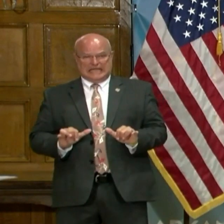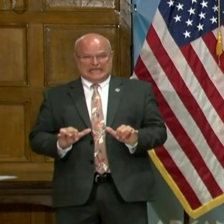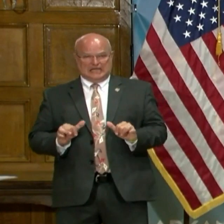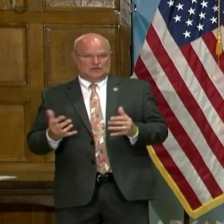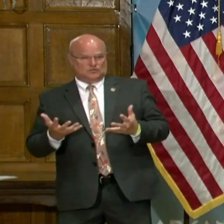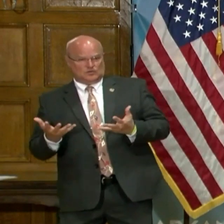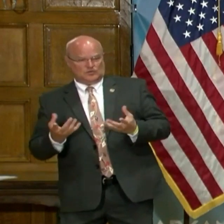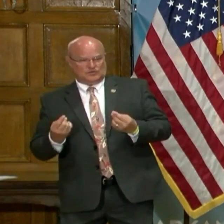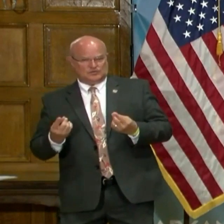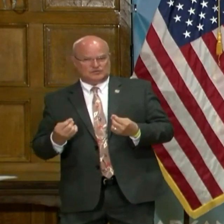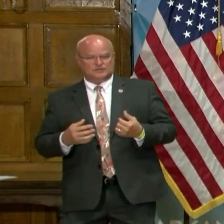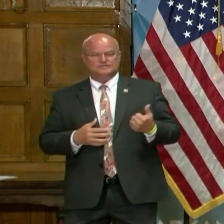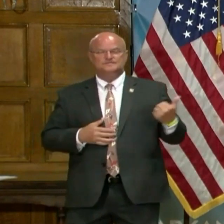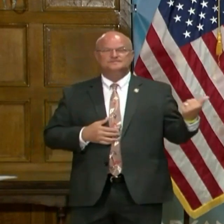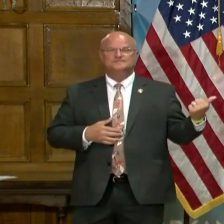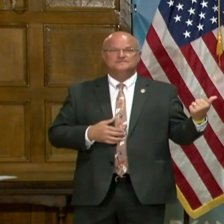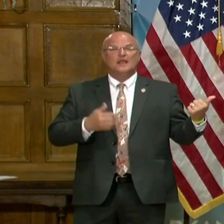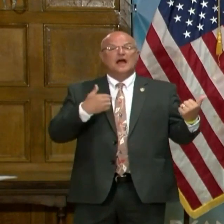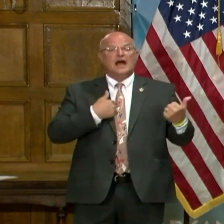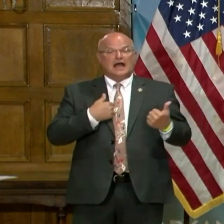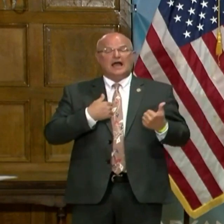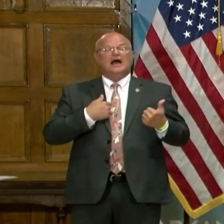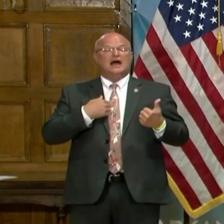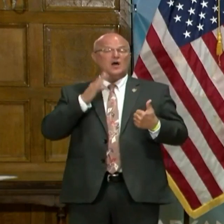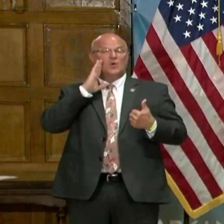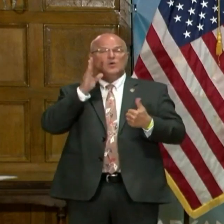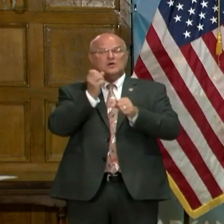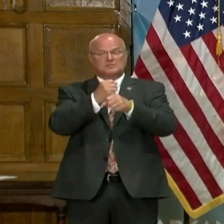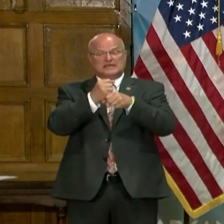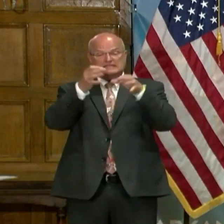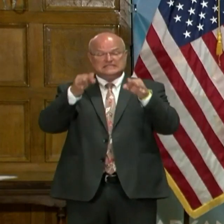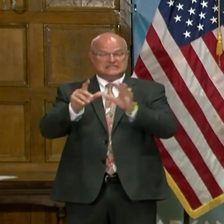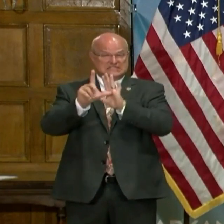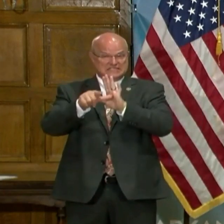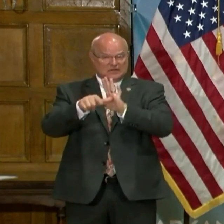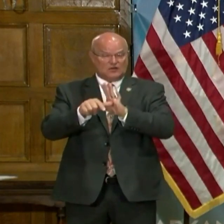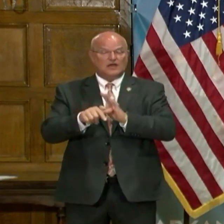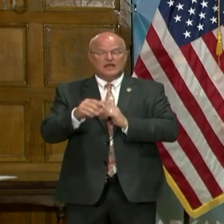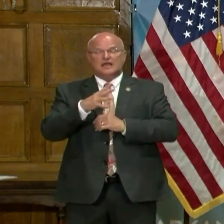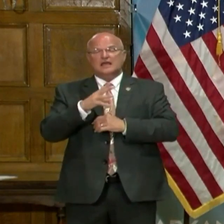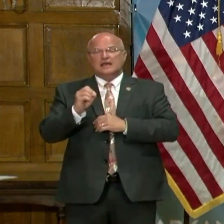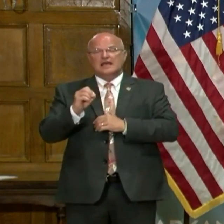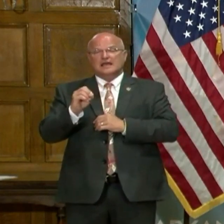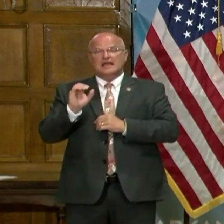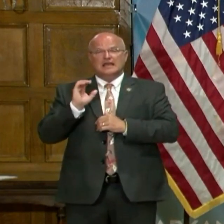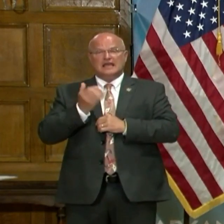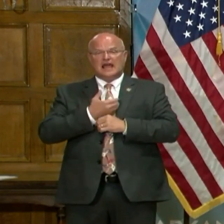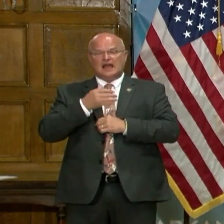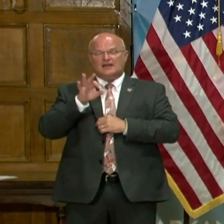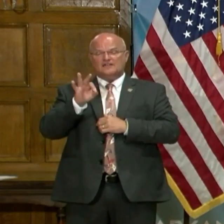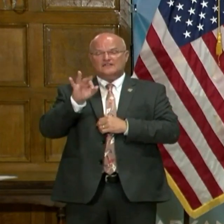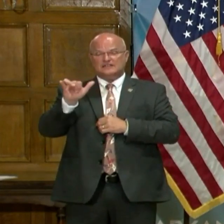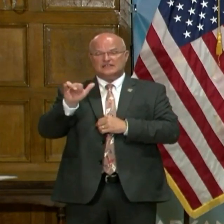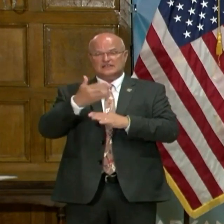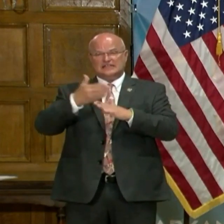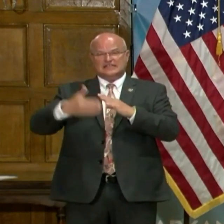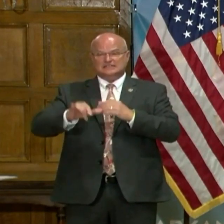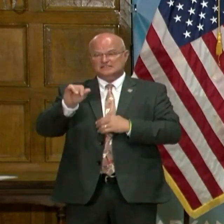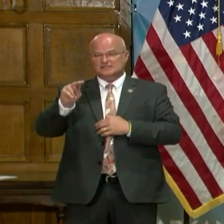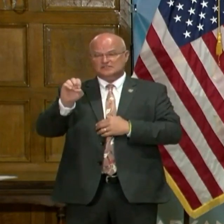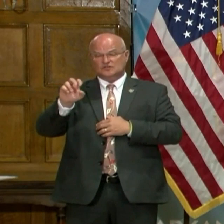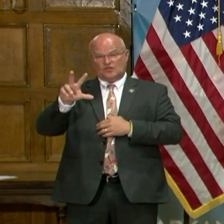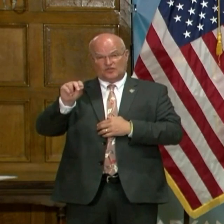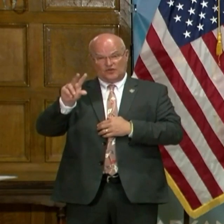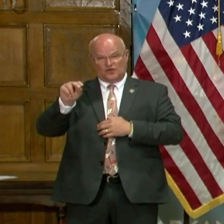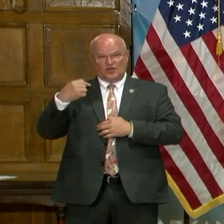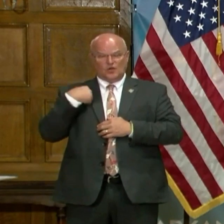and... I have some decisions to make in that regard, and our fiscal year ends on June 30th.